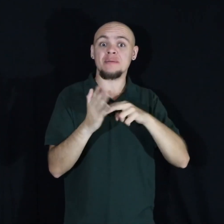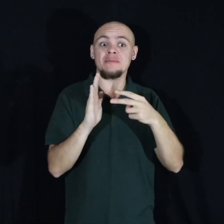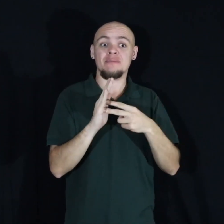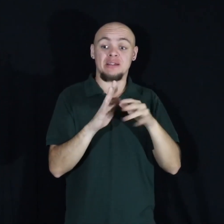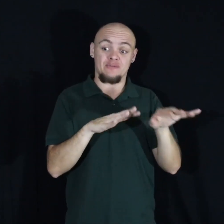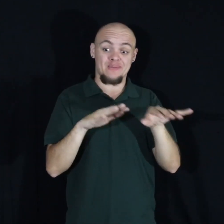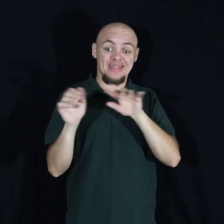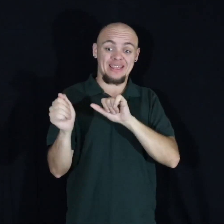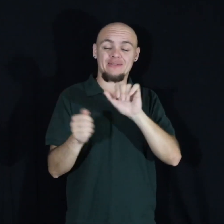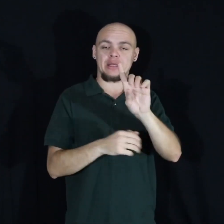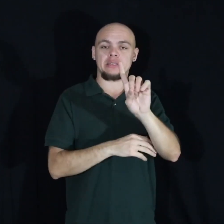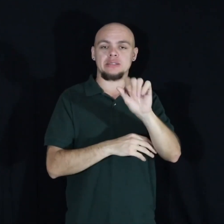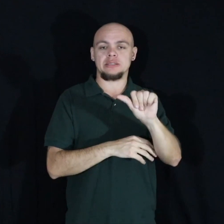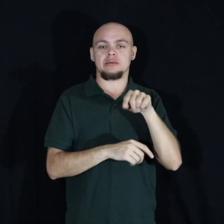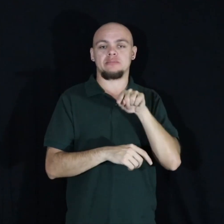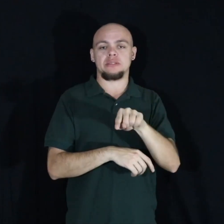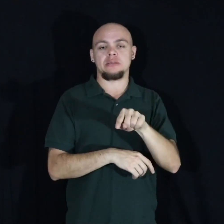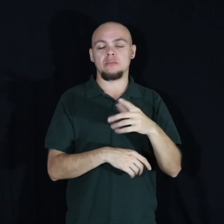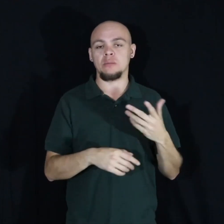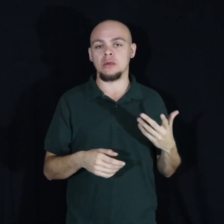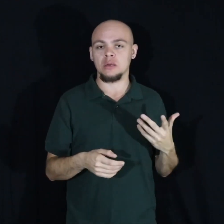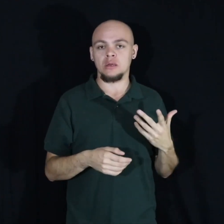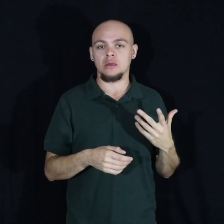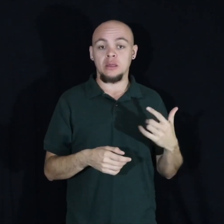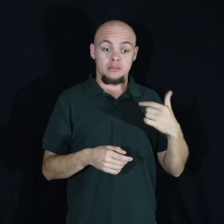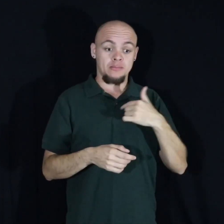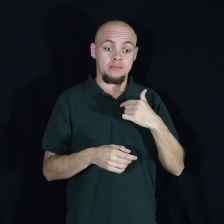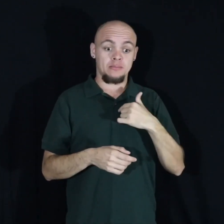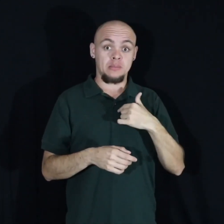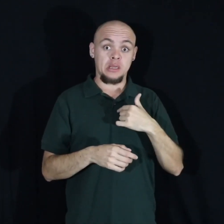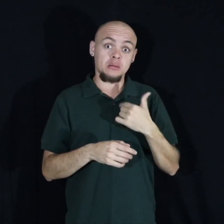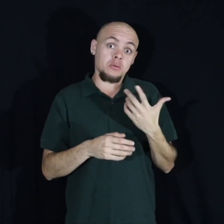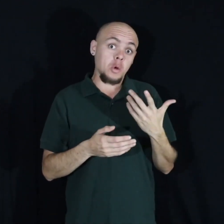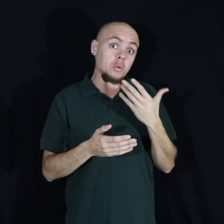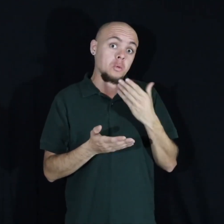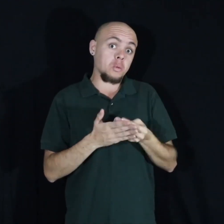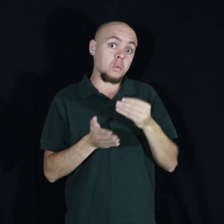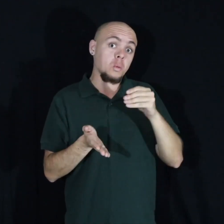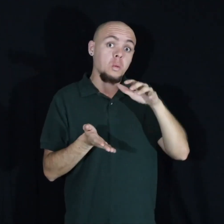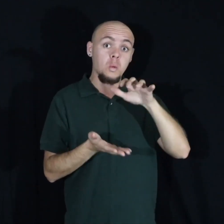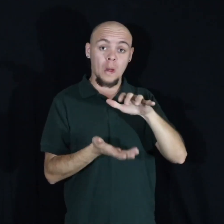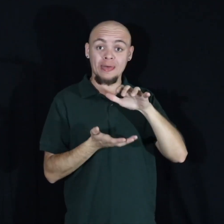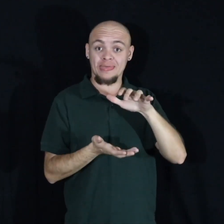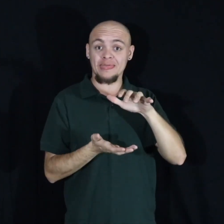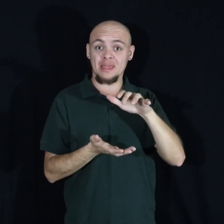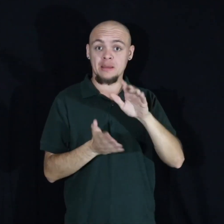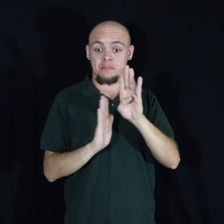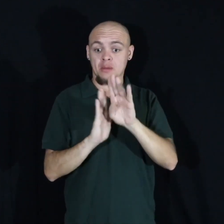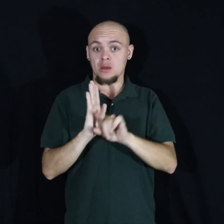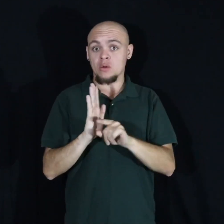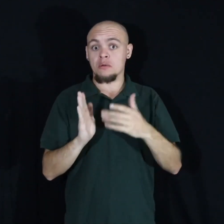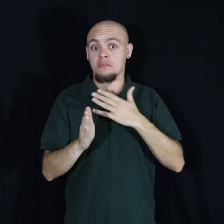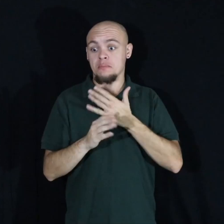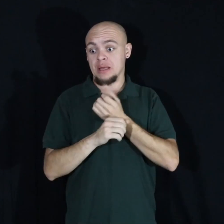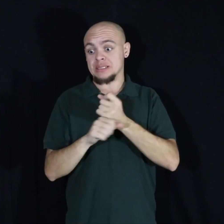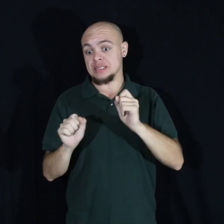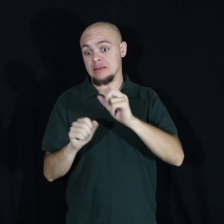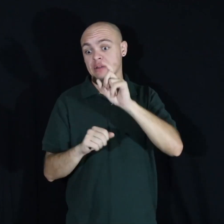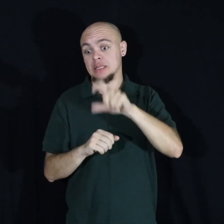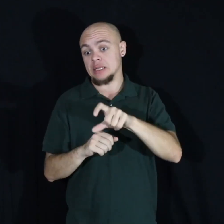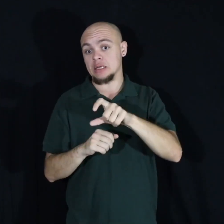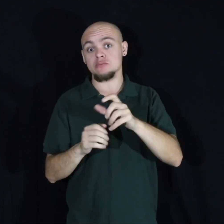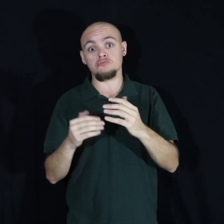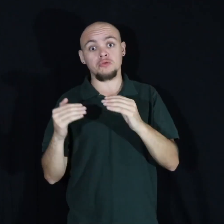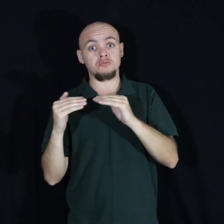leaving. Despite coming from an affluent background where my physiological needs and safety were met,